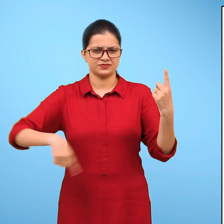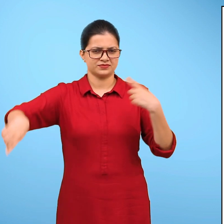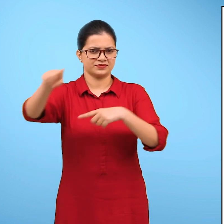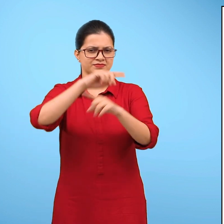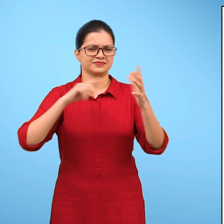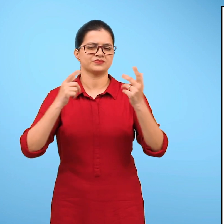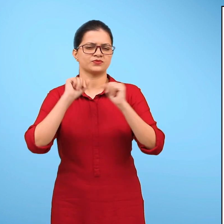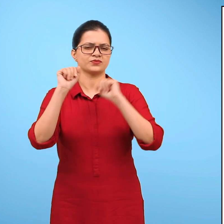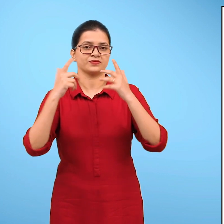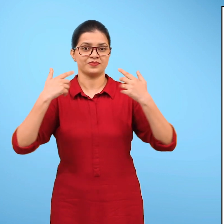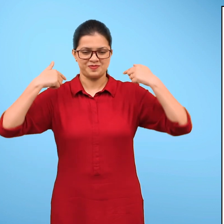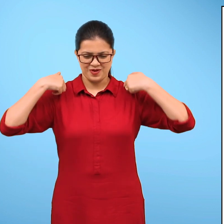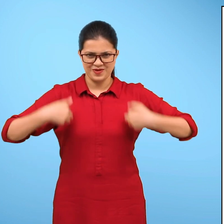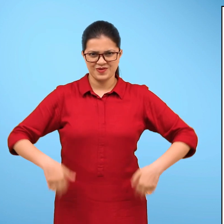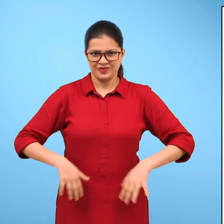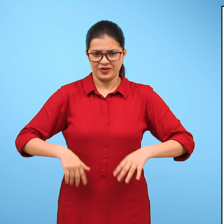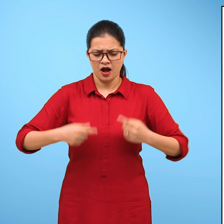Try to move the various parts of your body